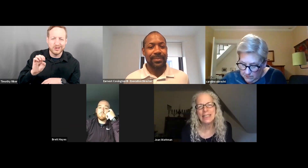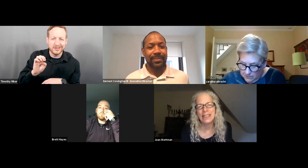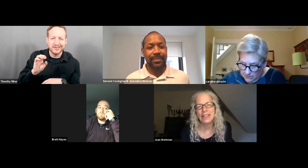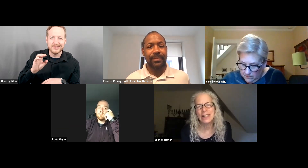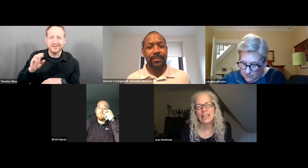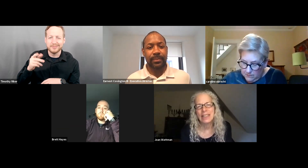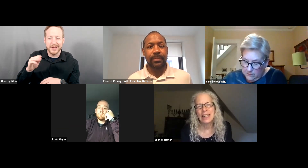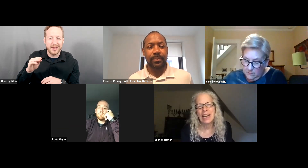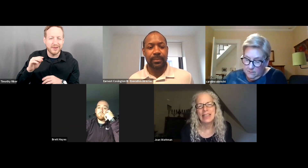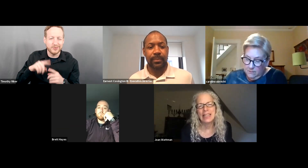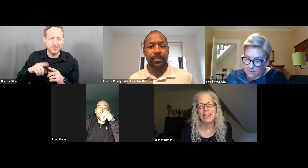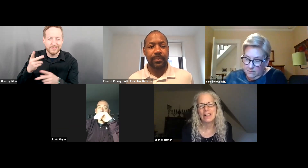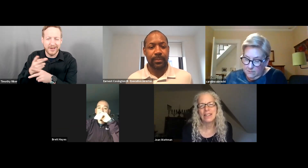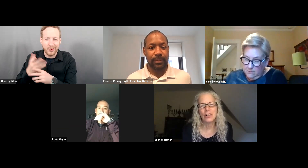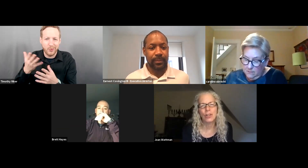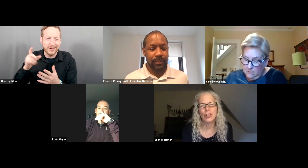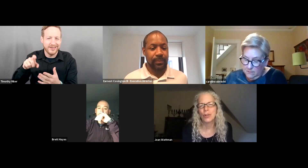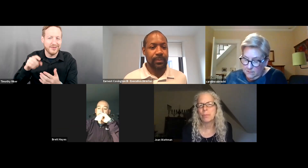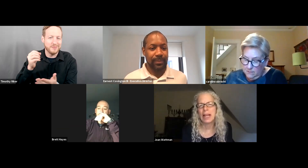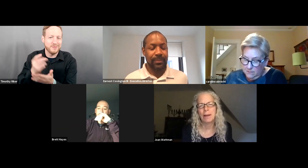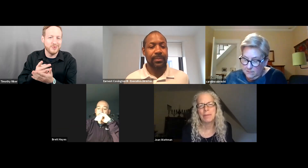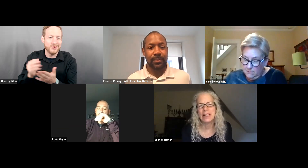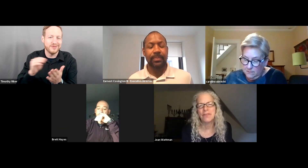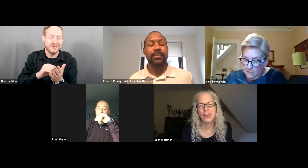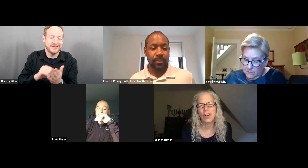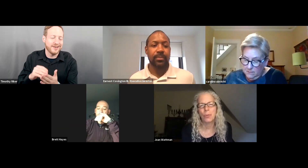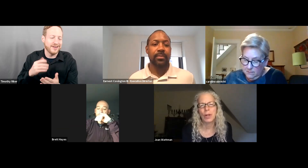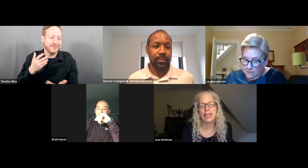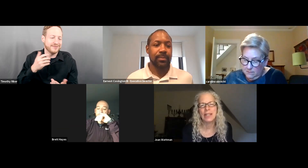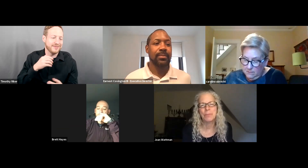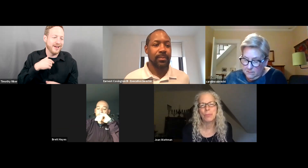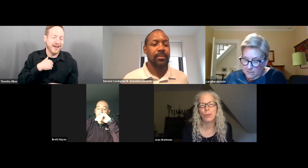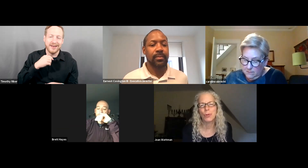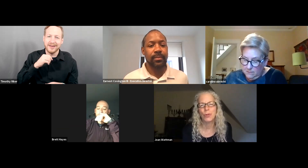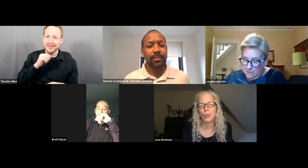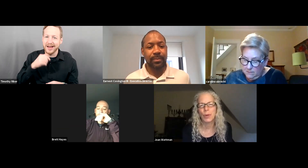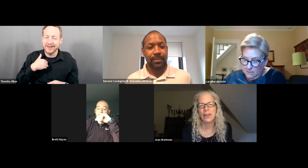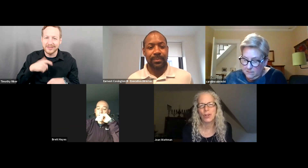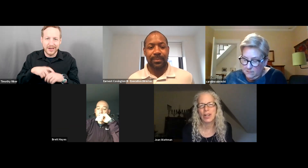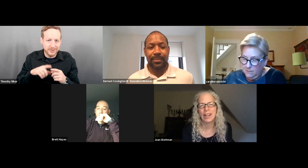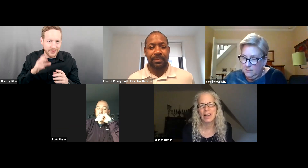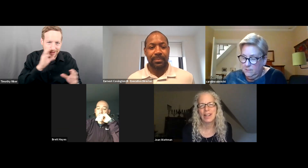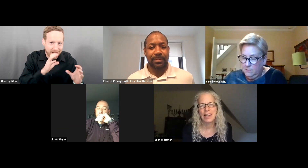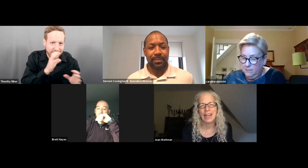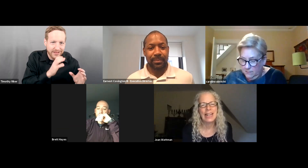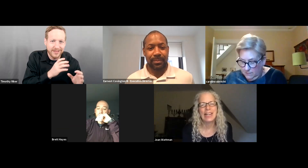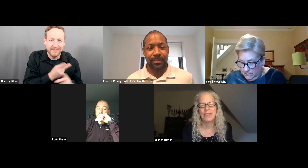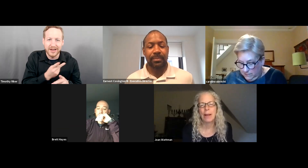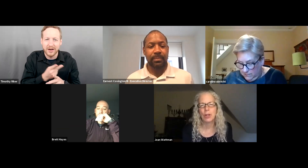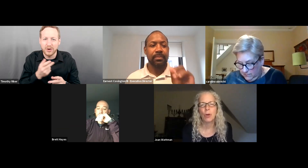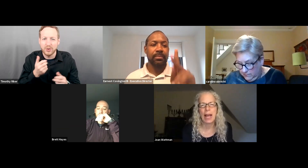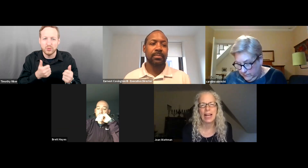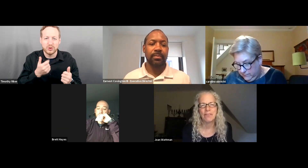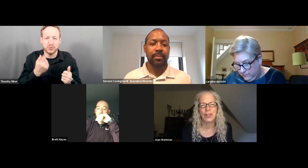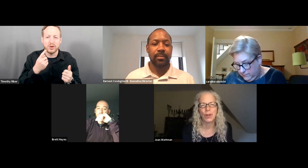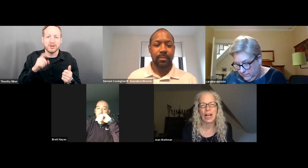in. I think Ernest or Pam need to figure out what needed to be approved or whatever. And I didn't have time